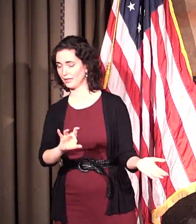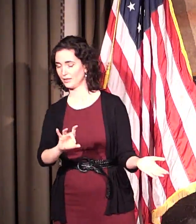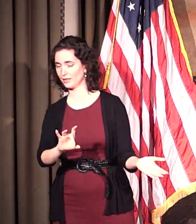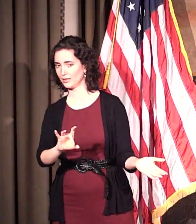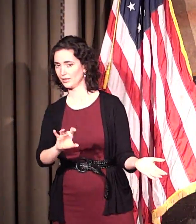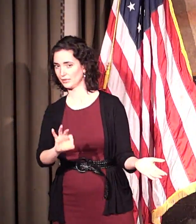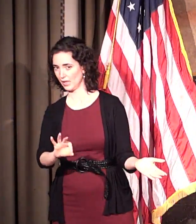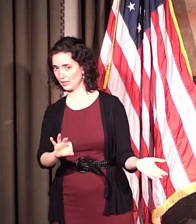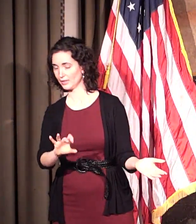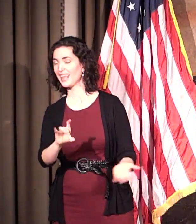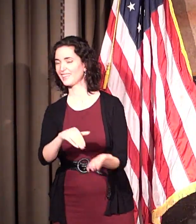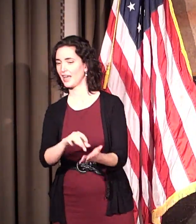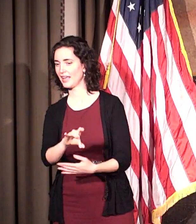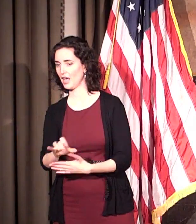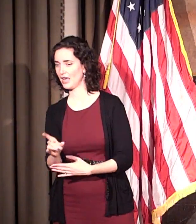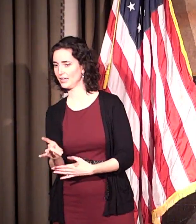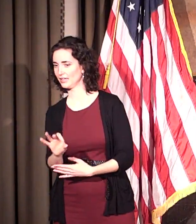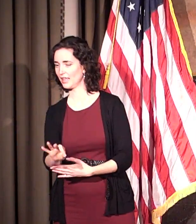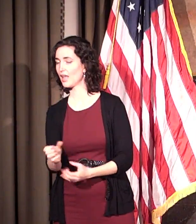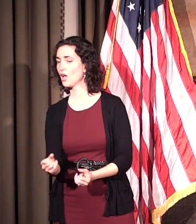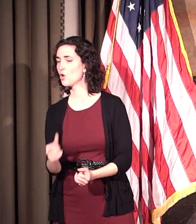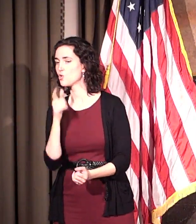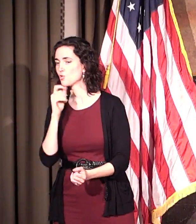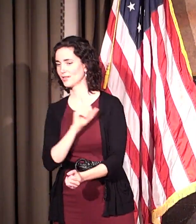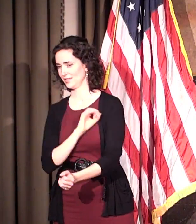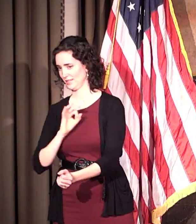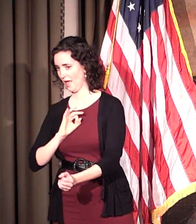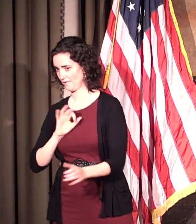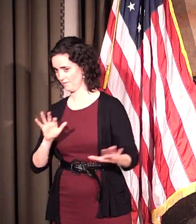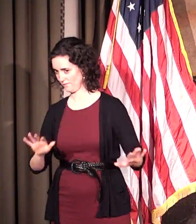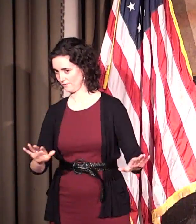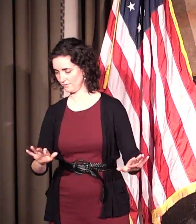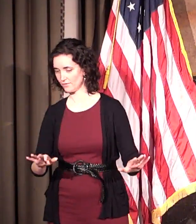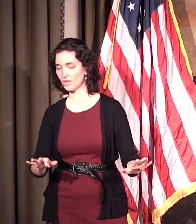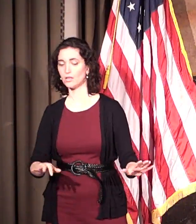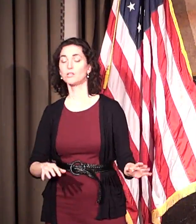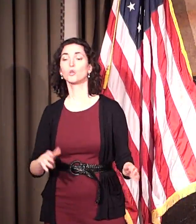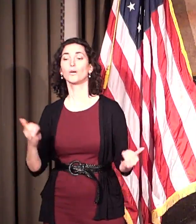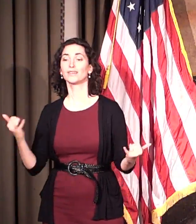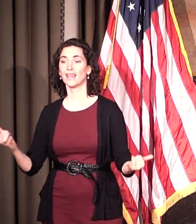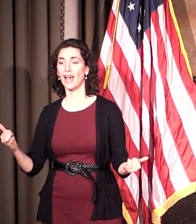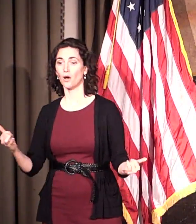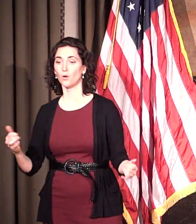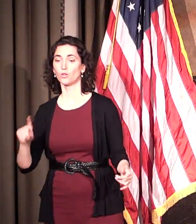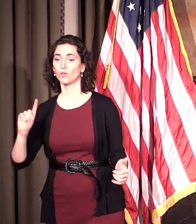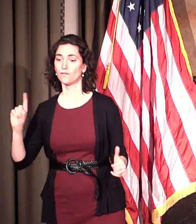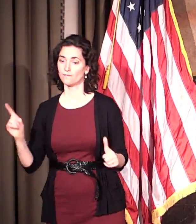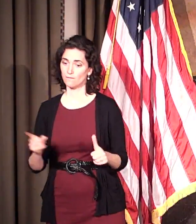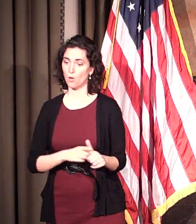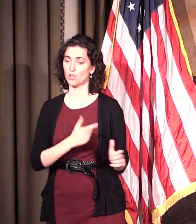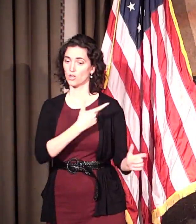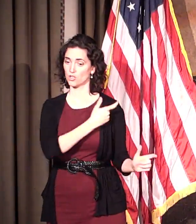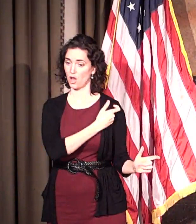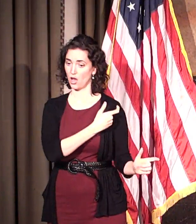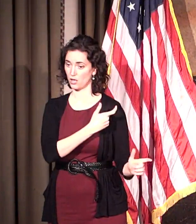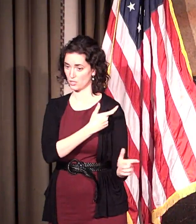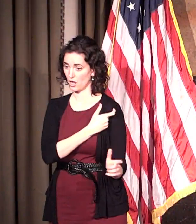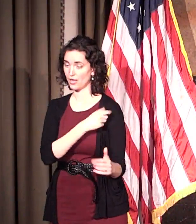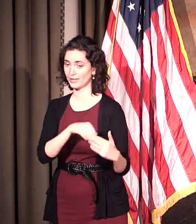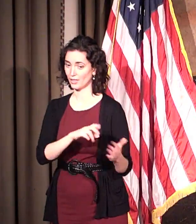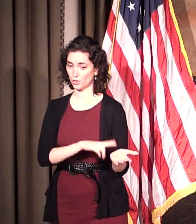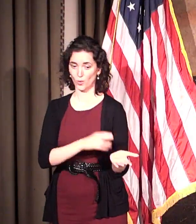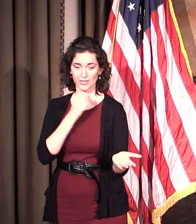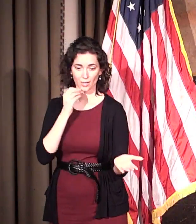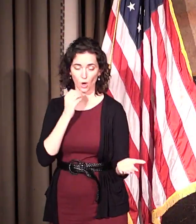8,889 in staff. We are on track to complete the first round of vaccine administrations in